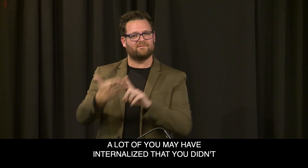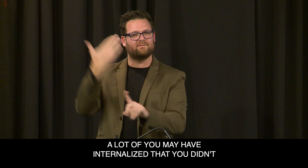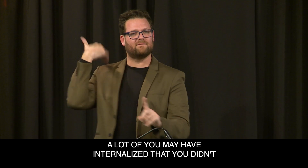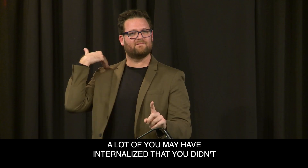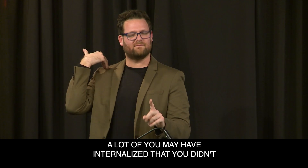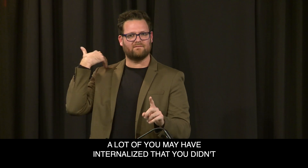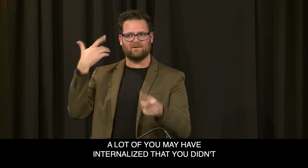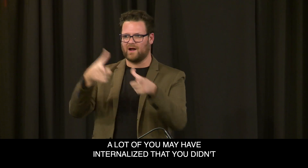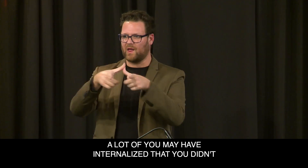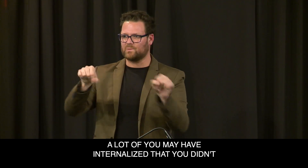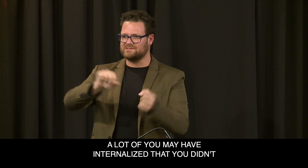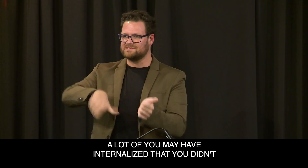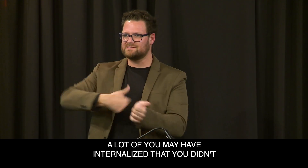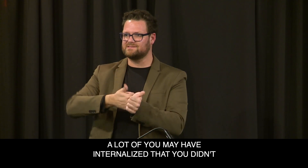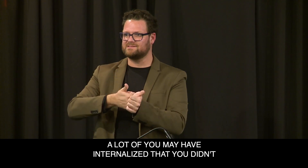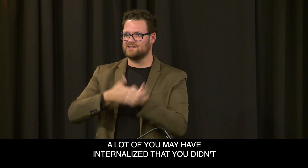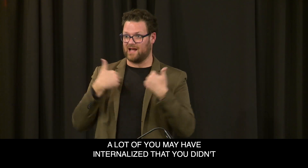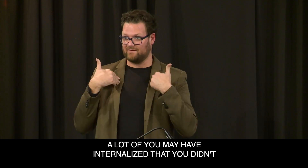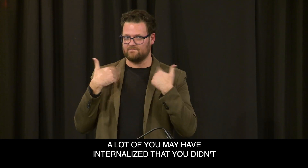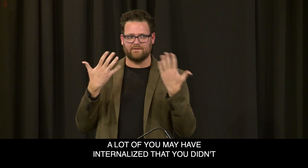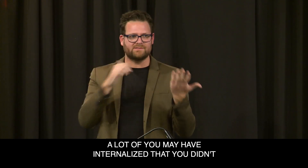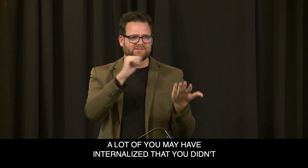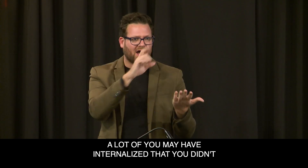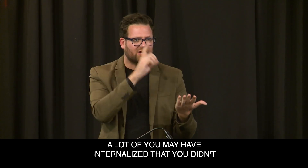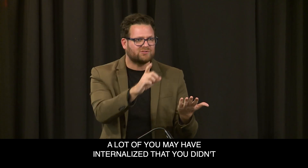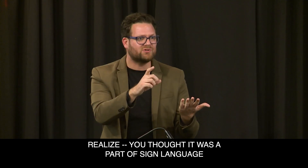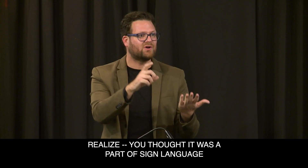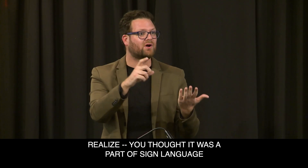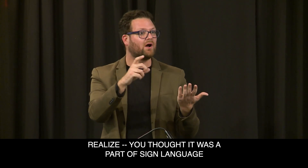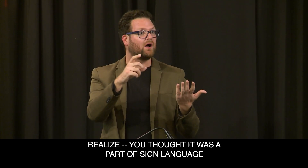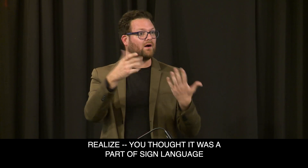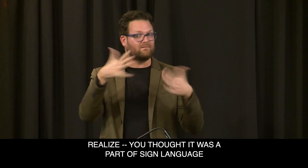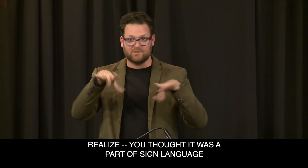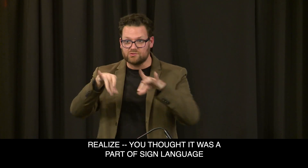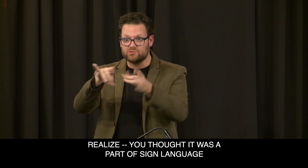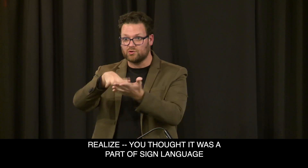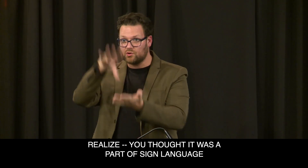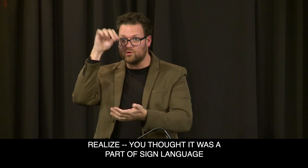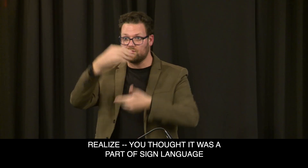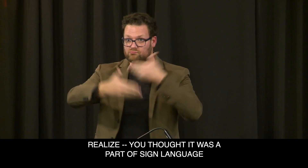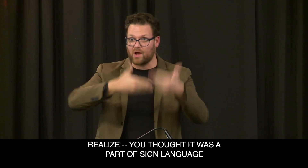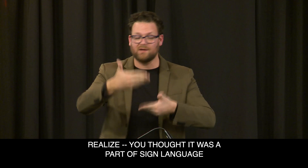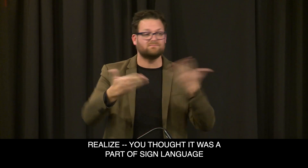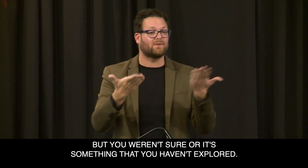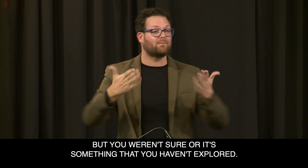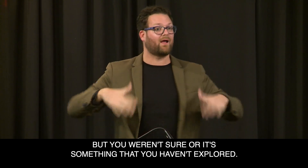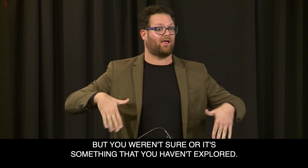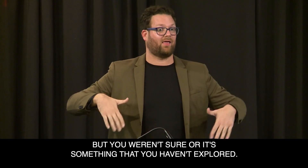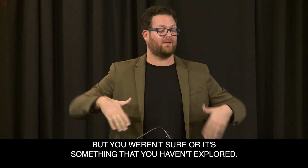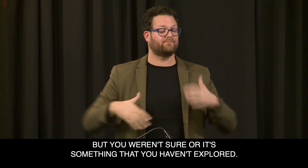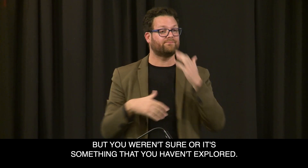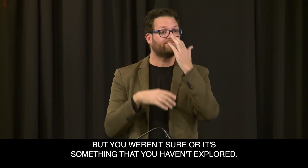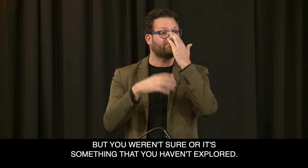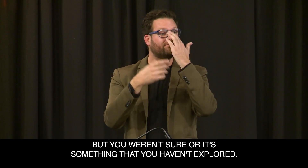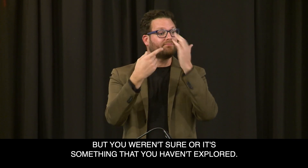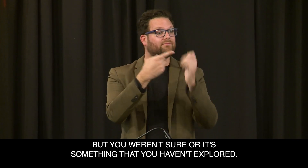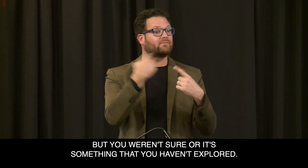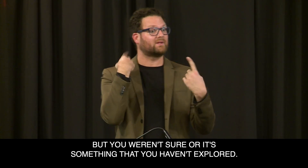may have internalized, that you didn't realize, that you thought it was a part of sign language, but you weren't sure, or it's something that you